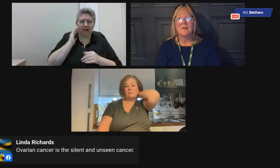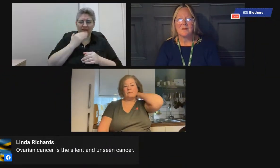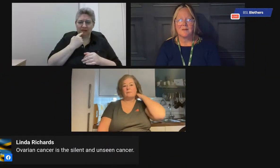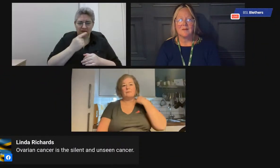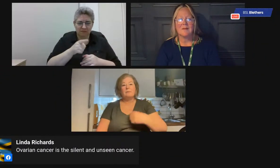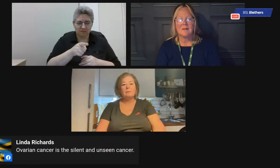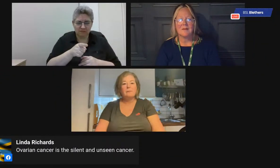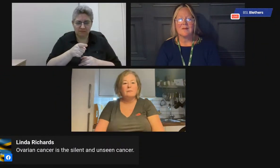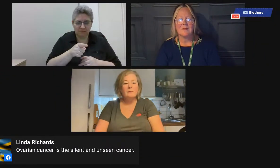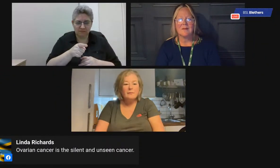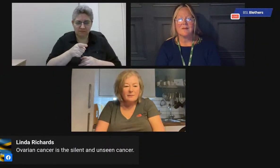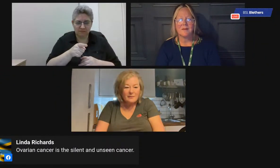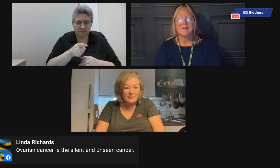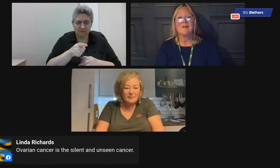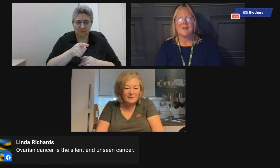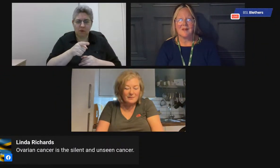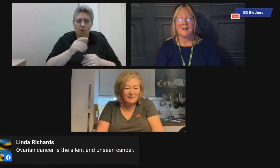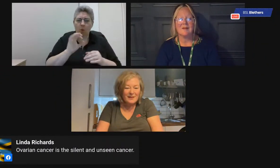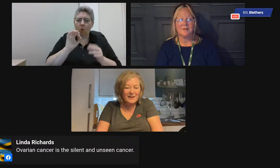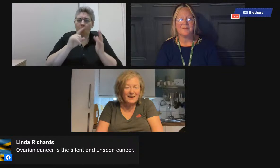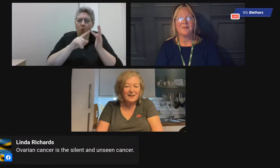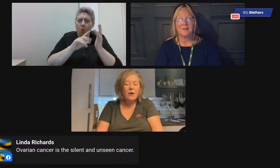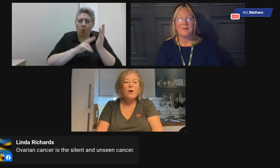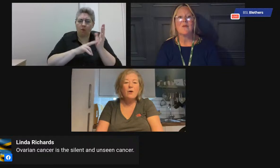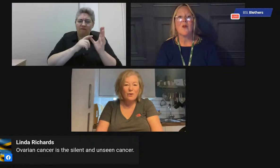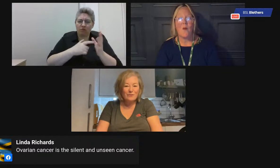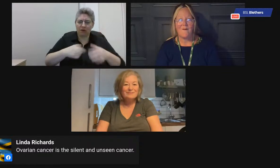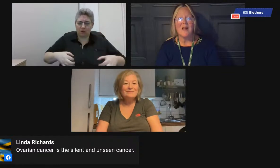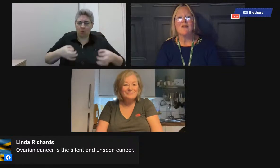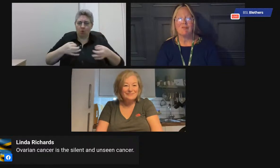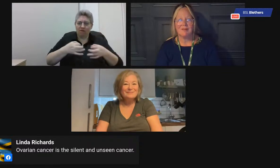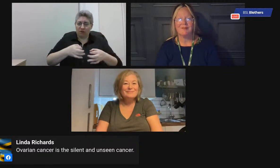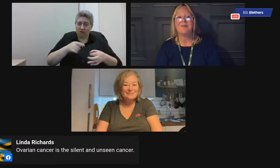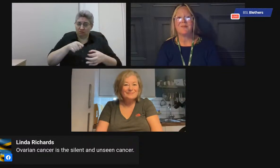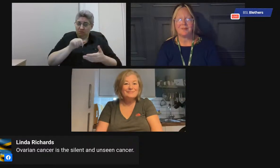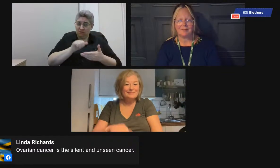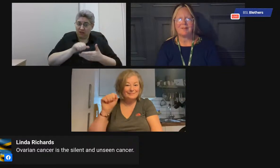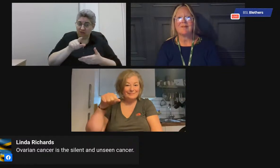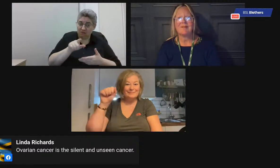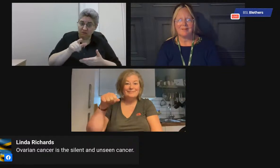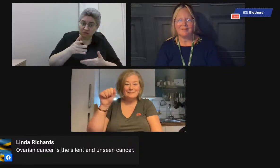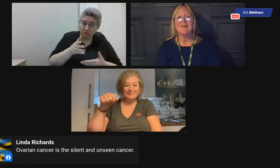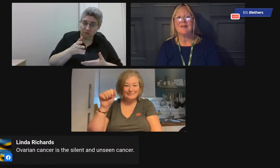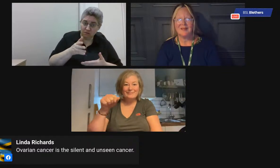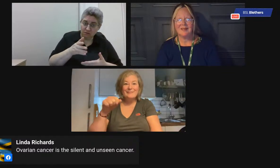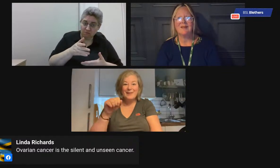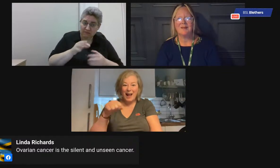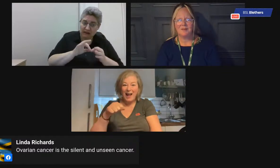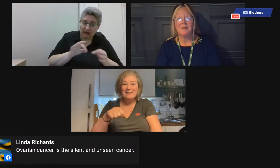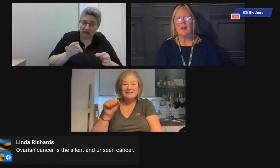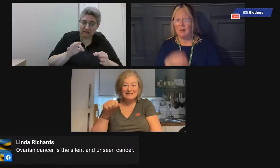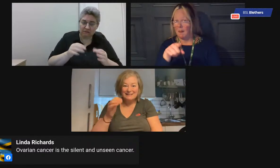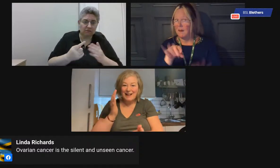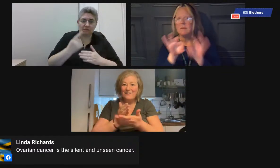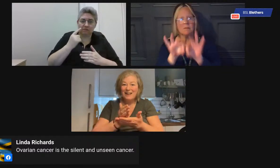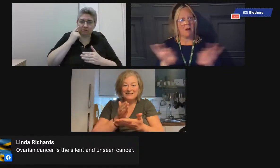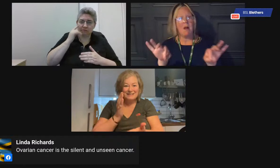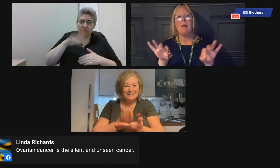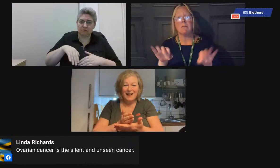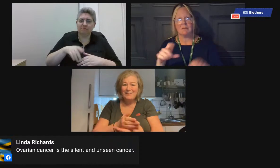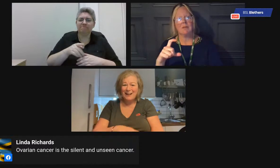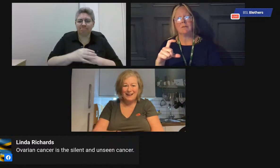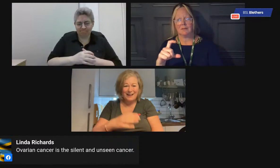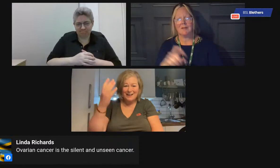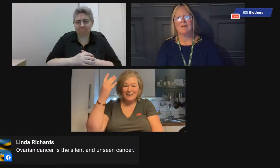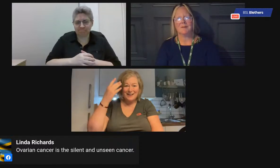And this is again linked to a silent and unseen cancer. So again, Linda's saying ovarian cancer is a silent and